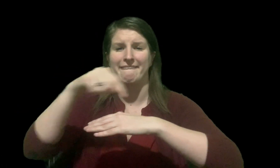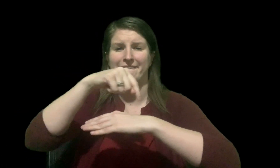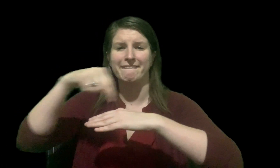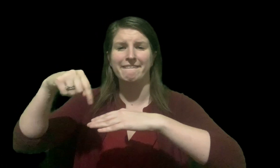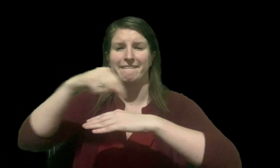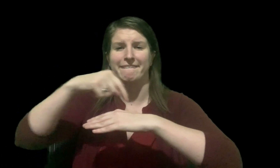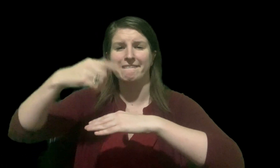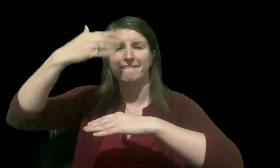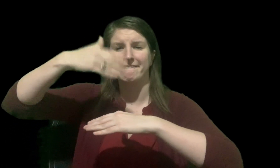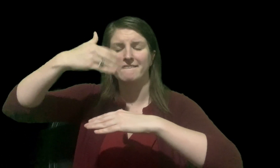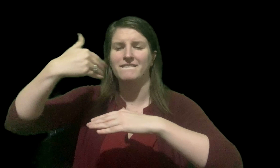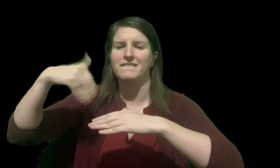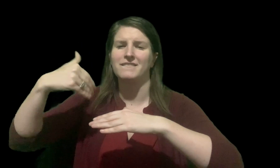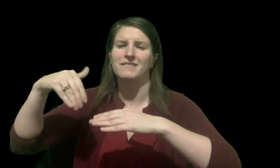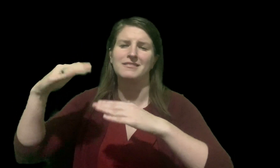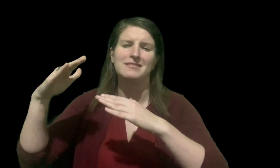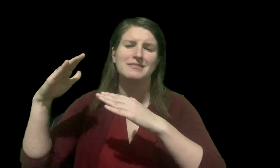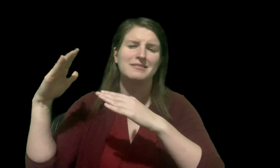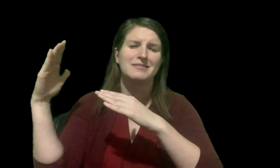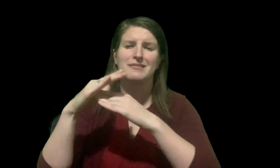you're going to have to deal with the waves.